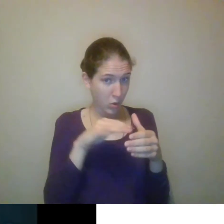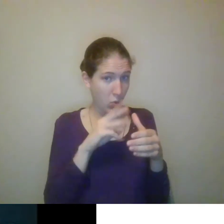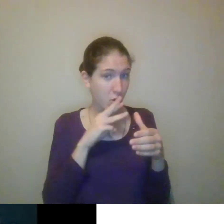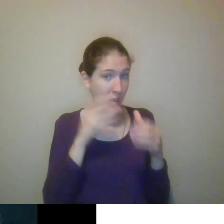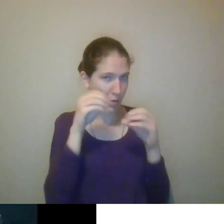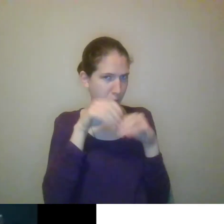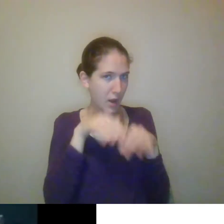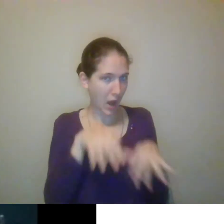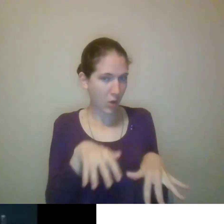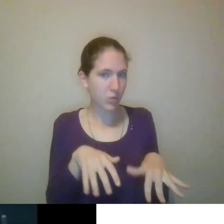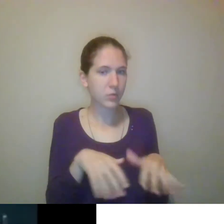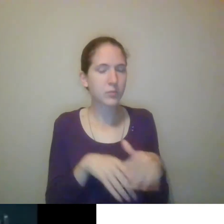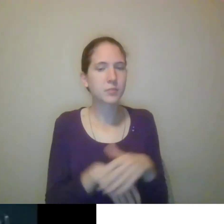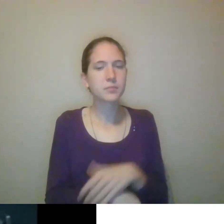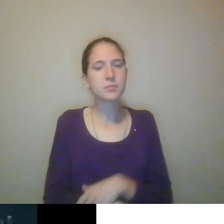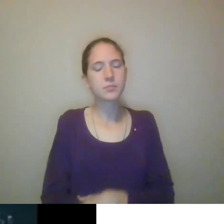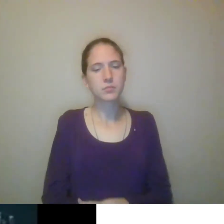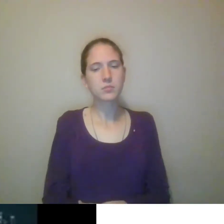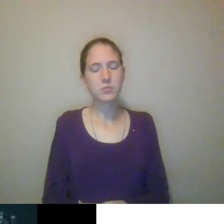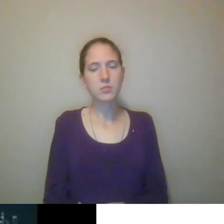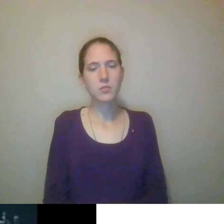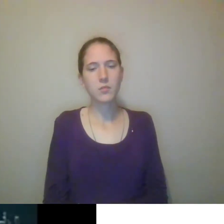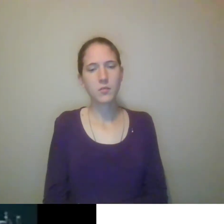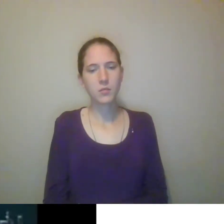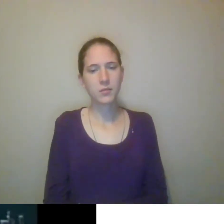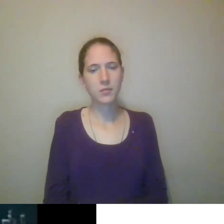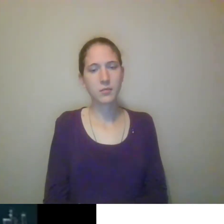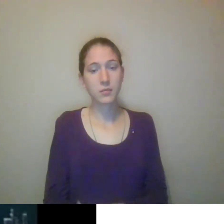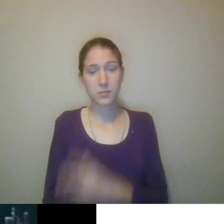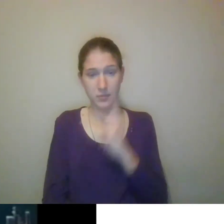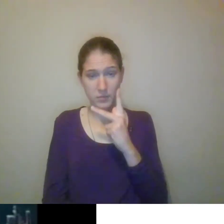out when we're like, all right, here we go.